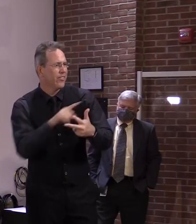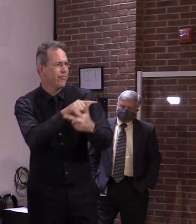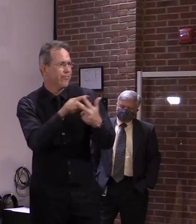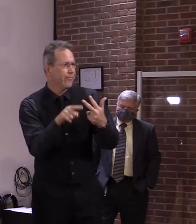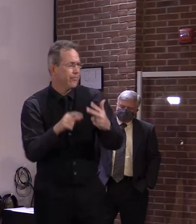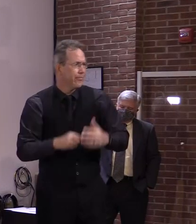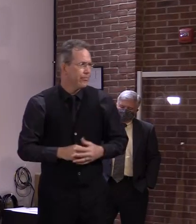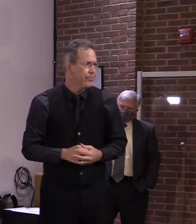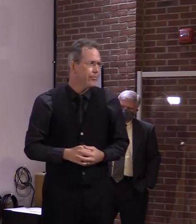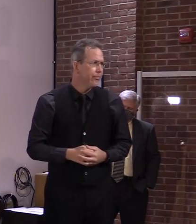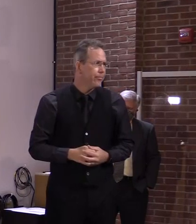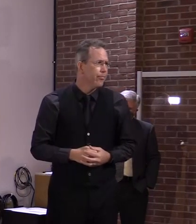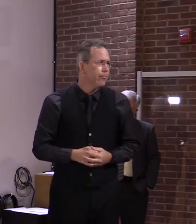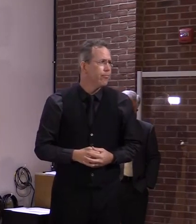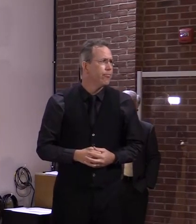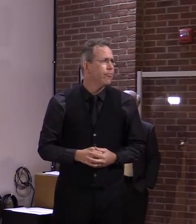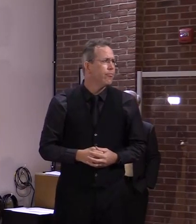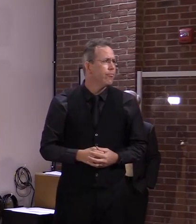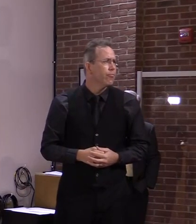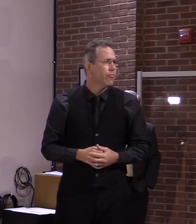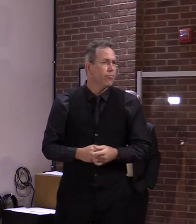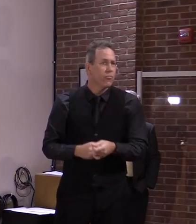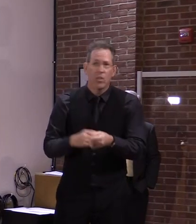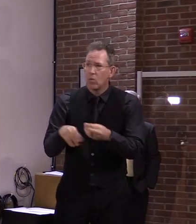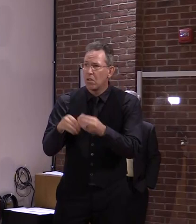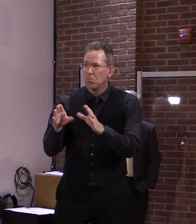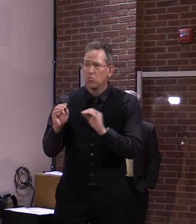No. Okay.